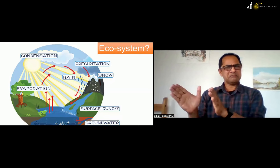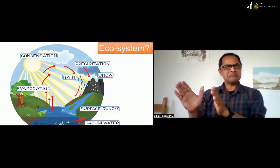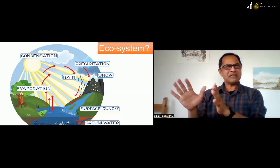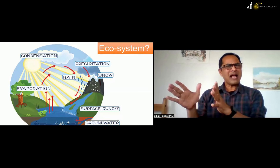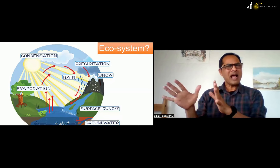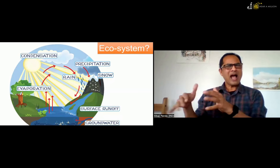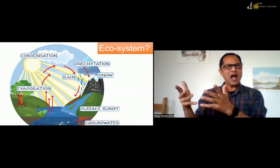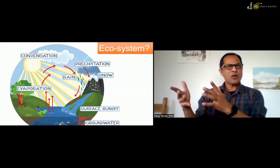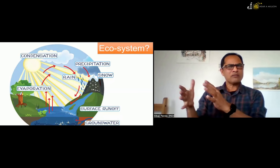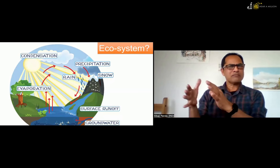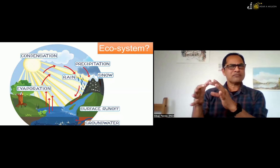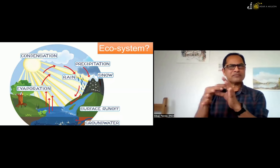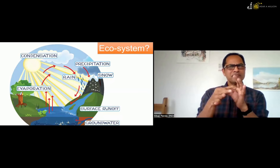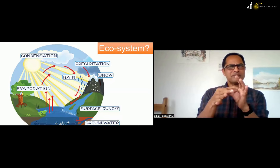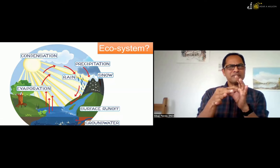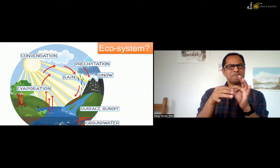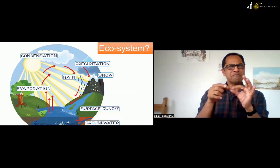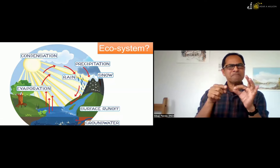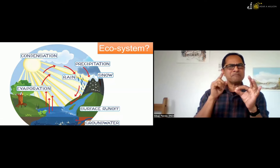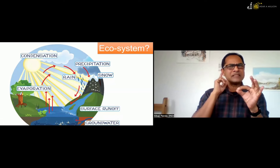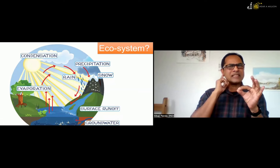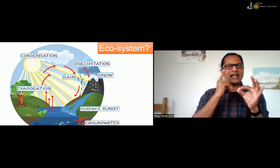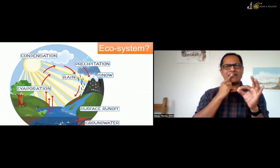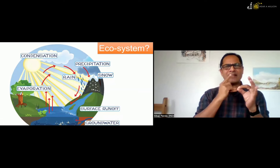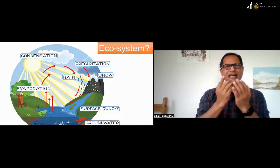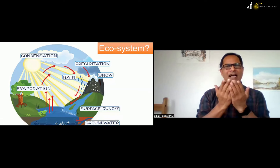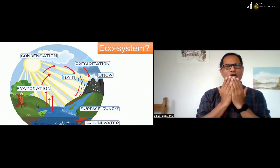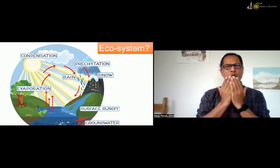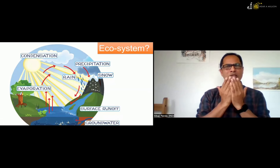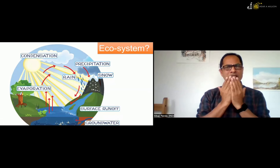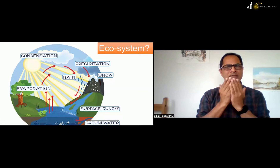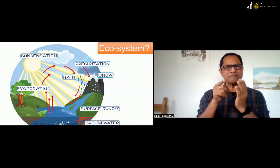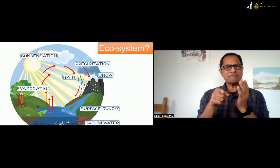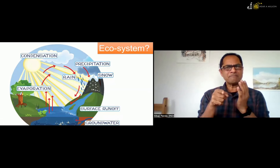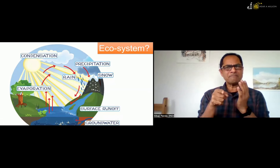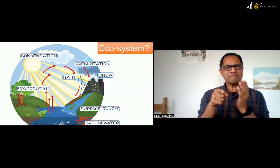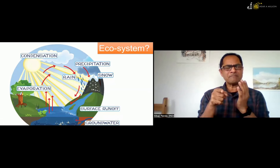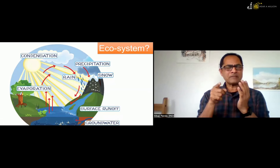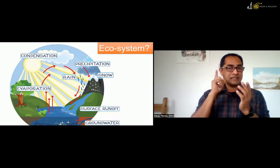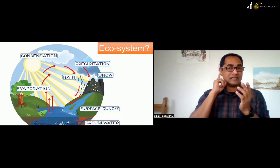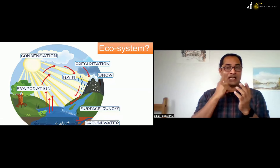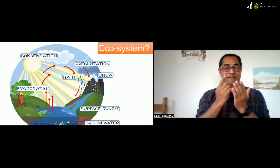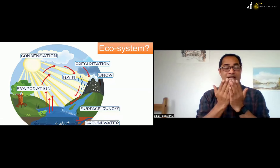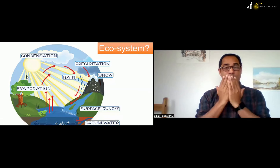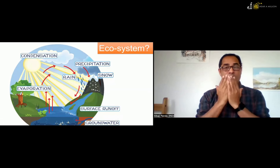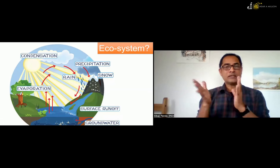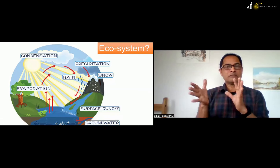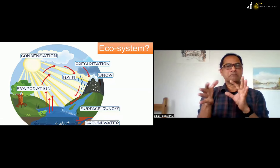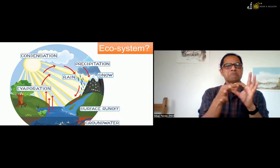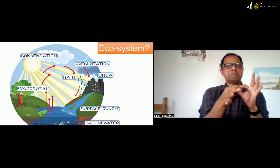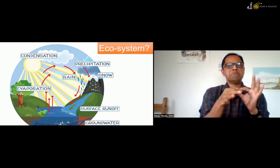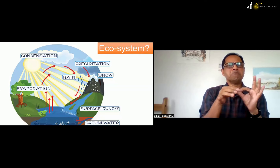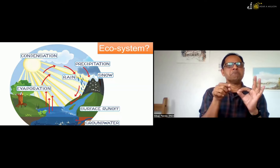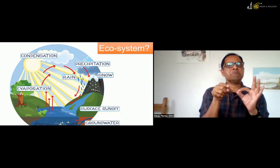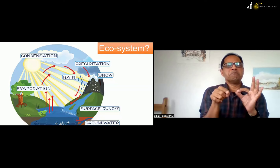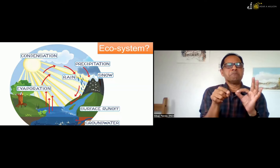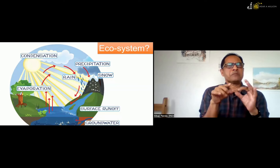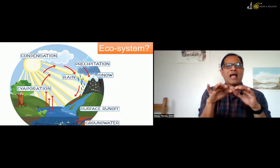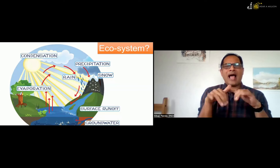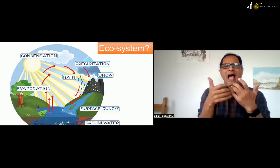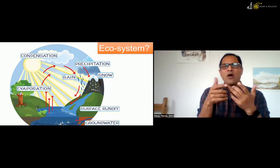lead to our death. So that is the ecosystem. Now, how does it link